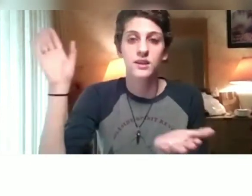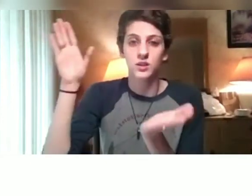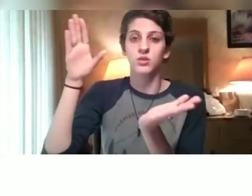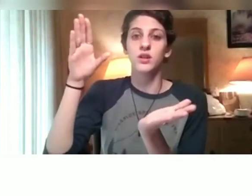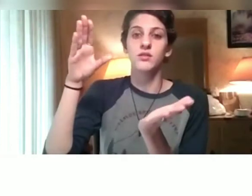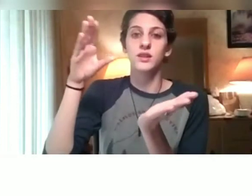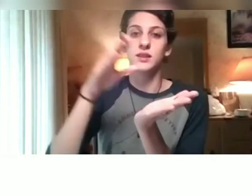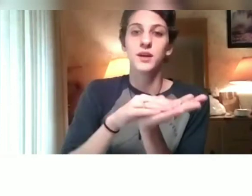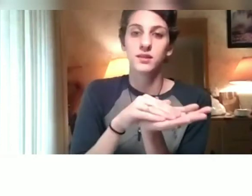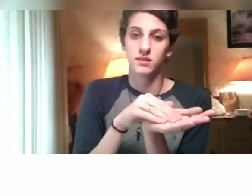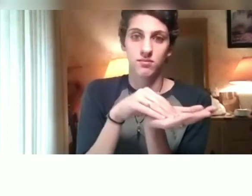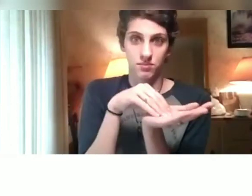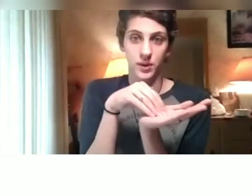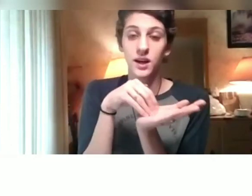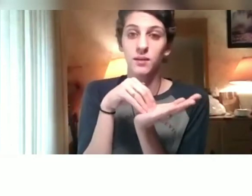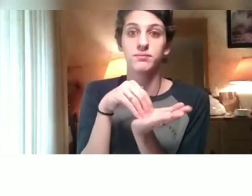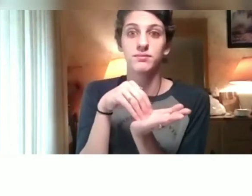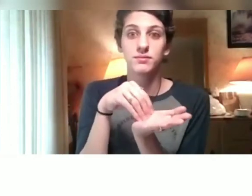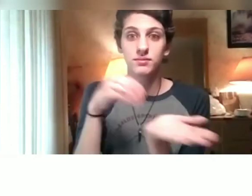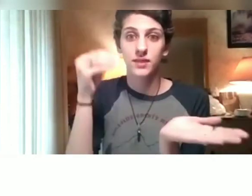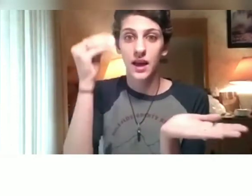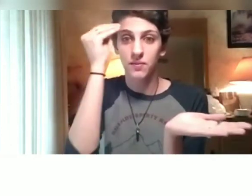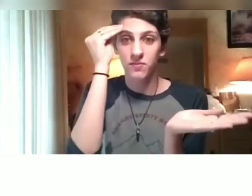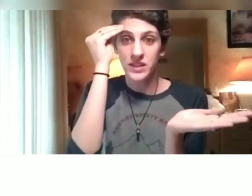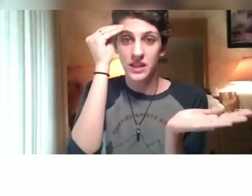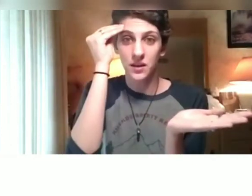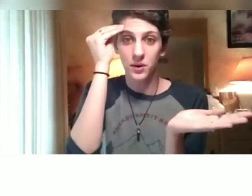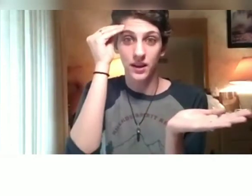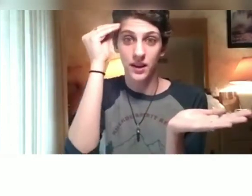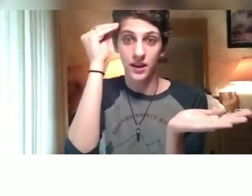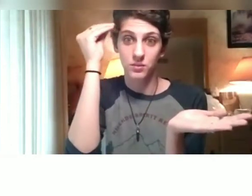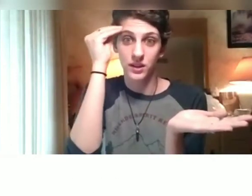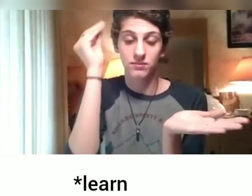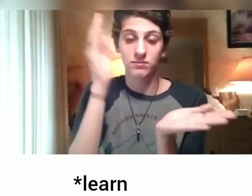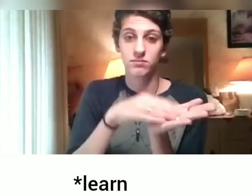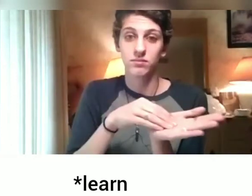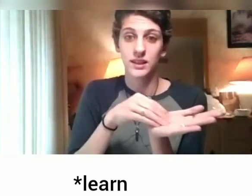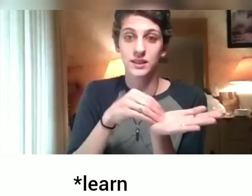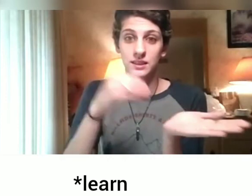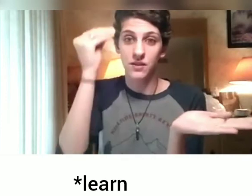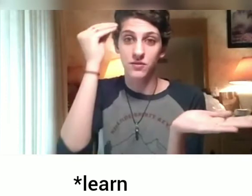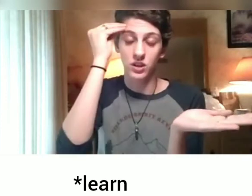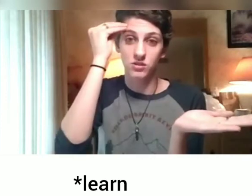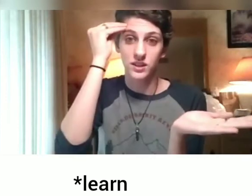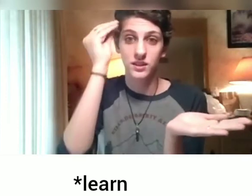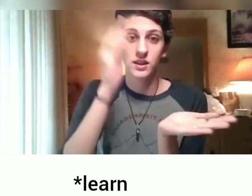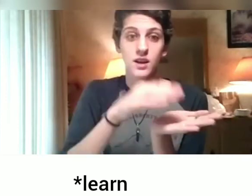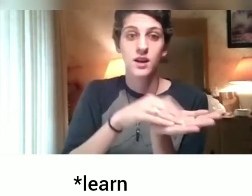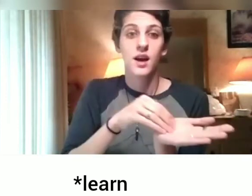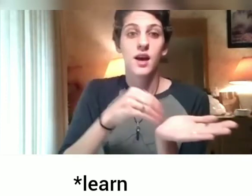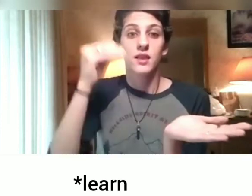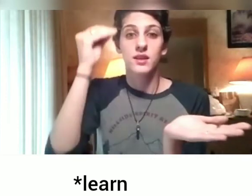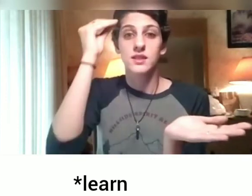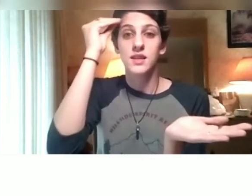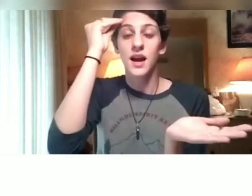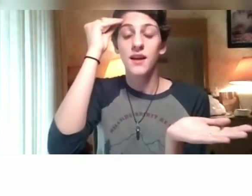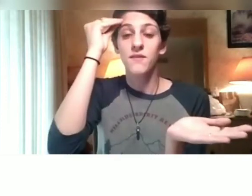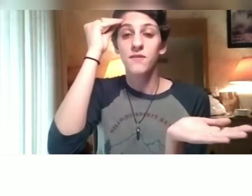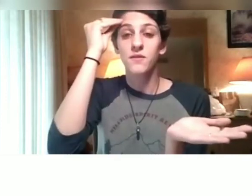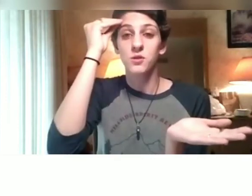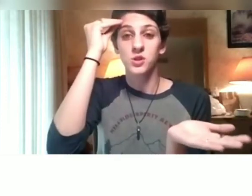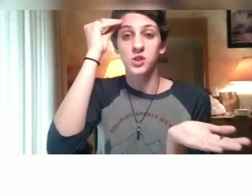To loan is to pick it up and physically put it in your brain. That's the sign for loan. The sign